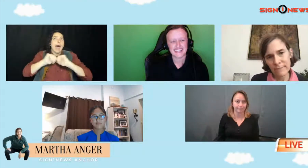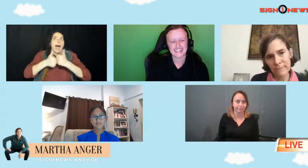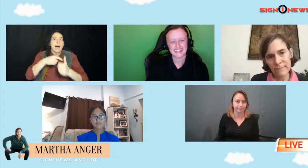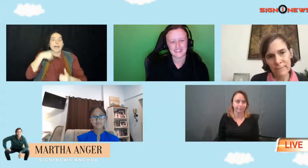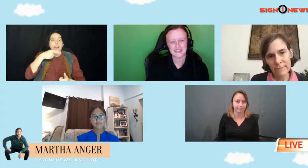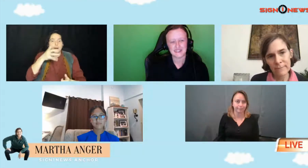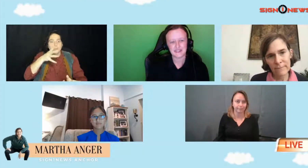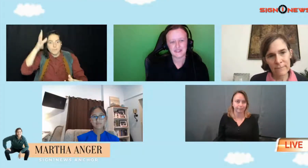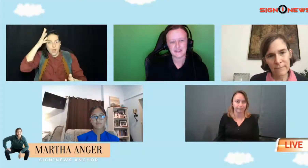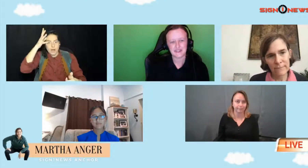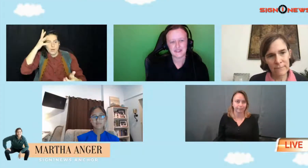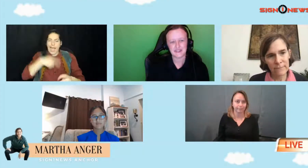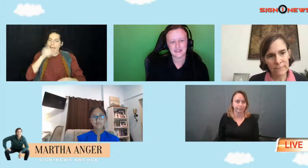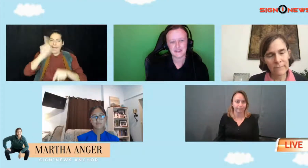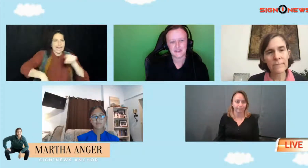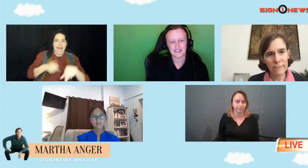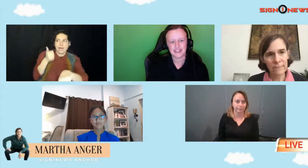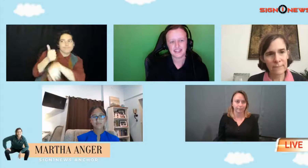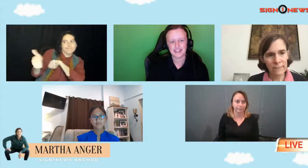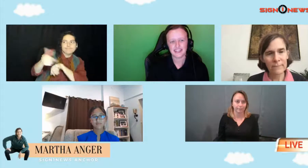I think